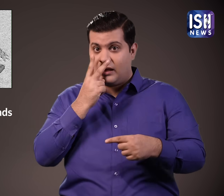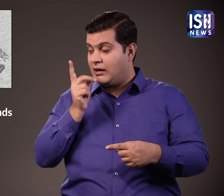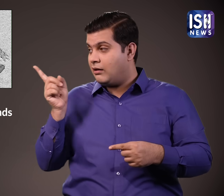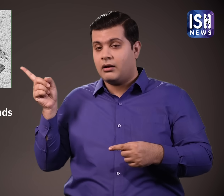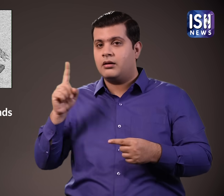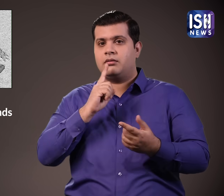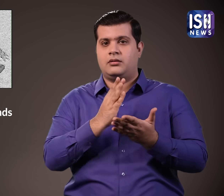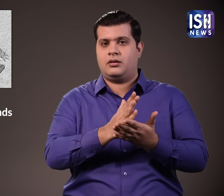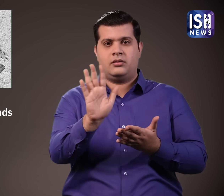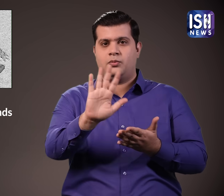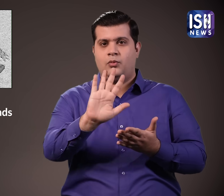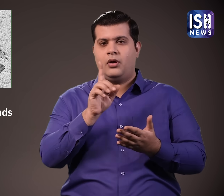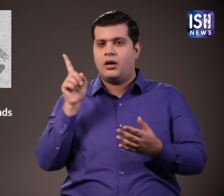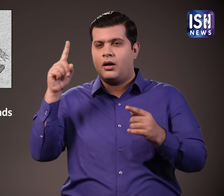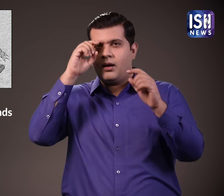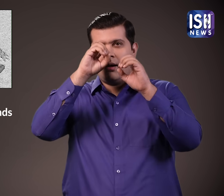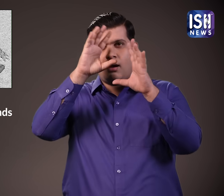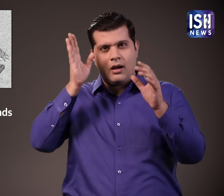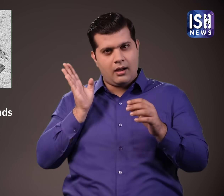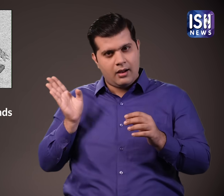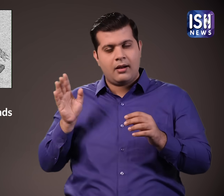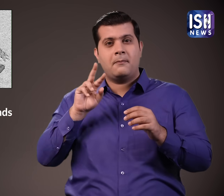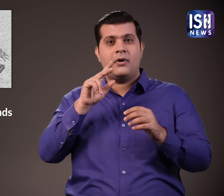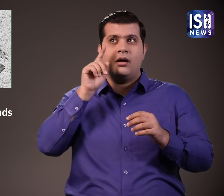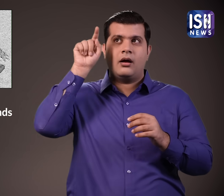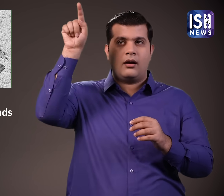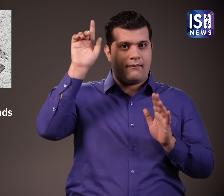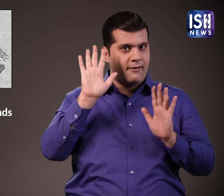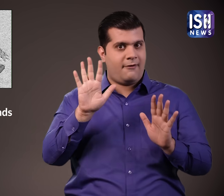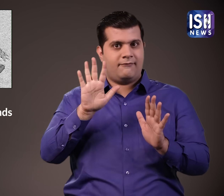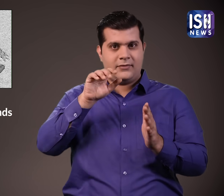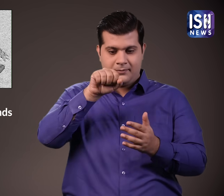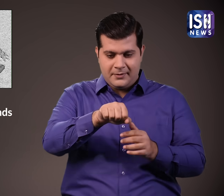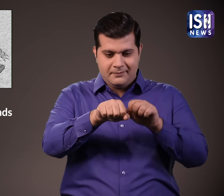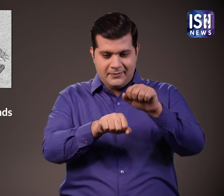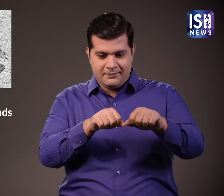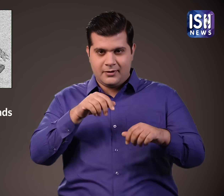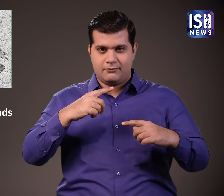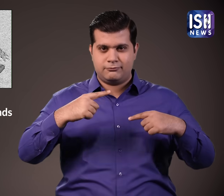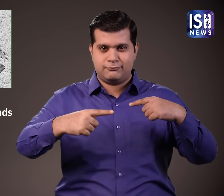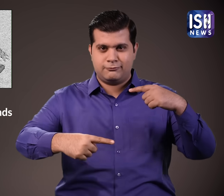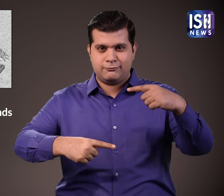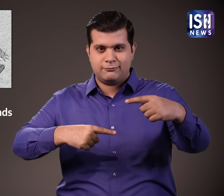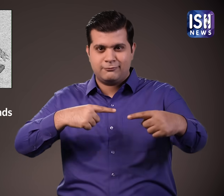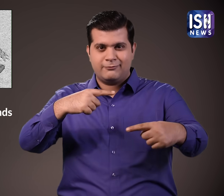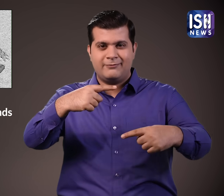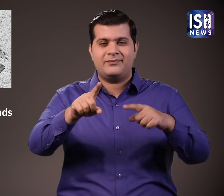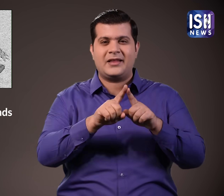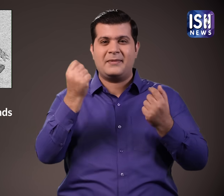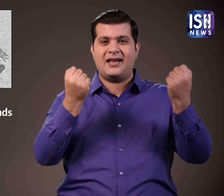This is not a real picture. But as the rover moves forward, this is how the imprints will be left on the moon. Just